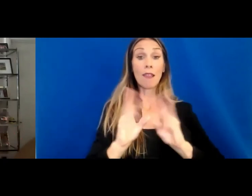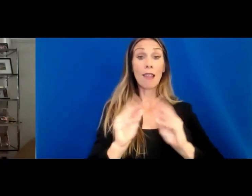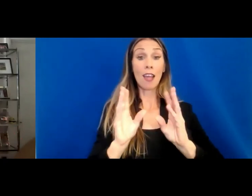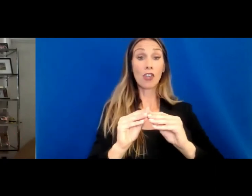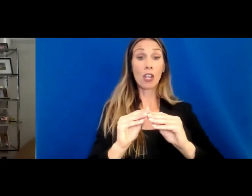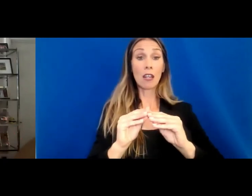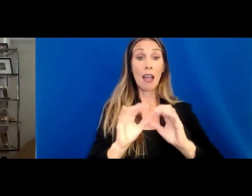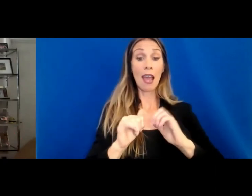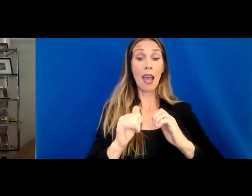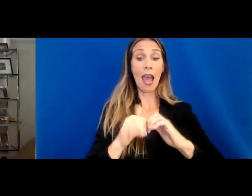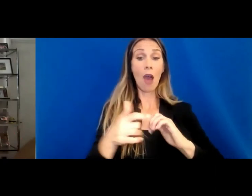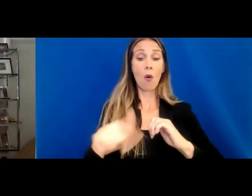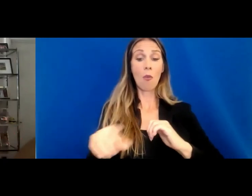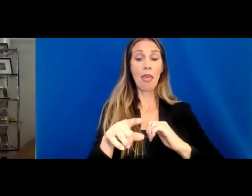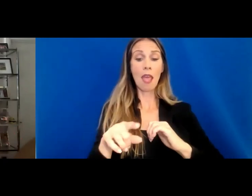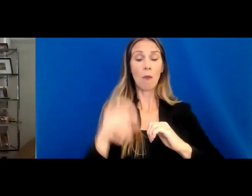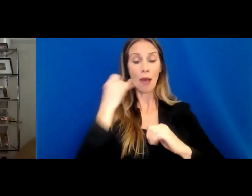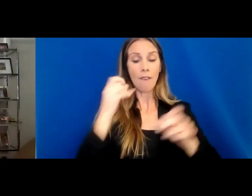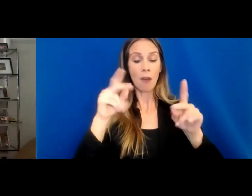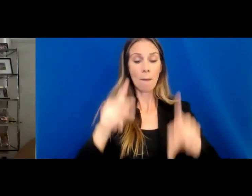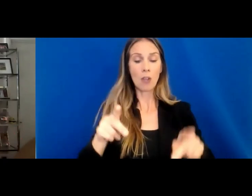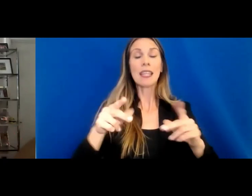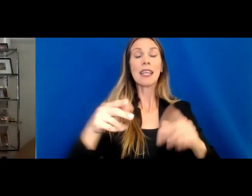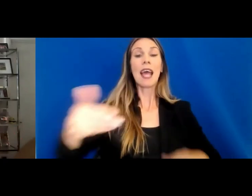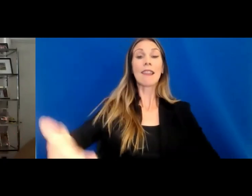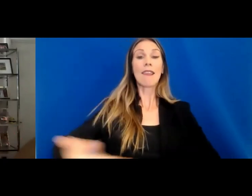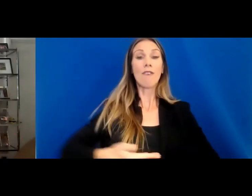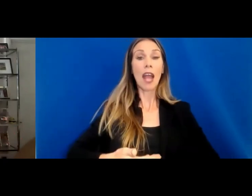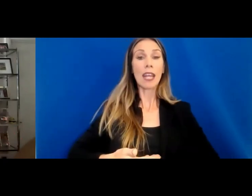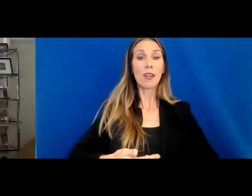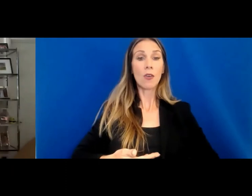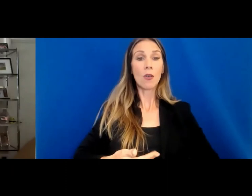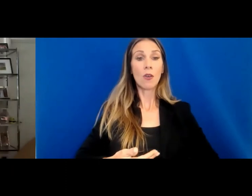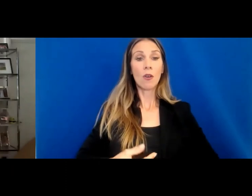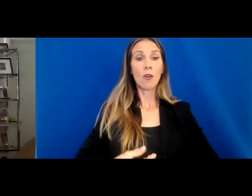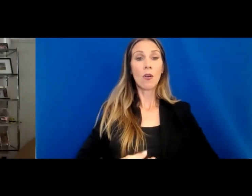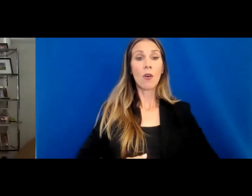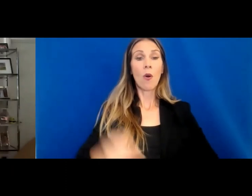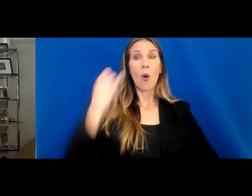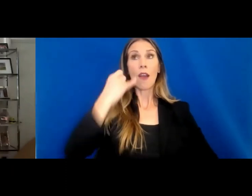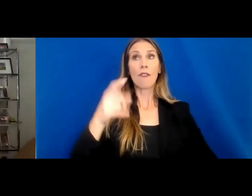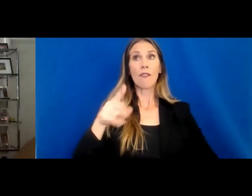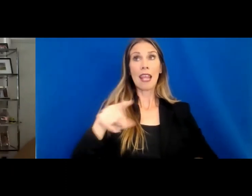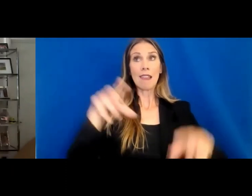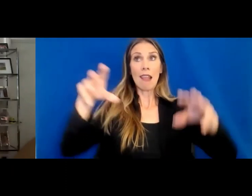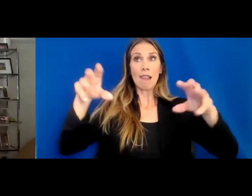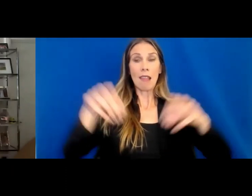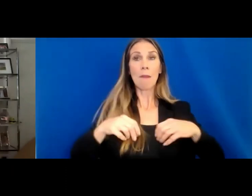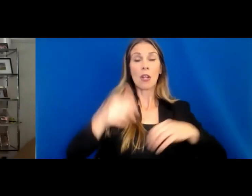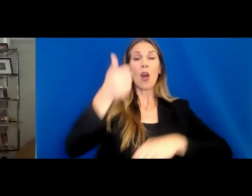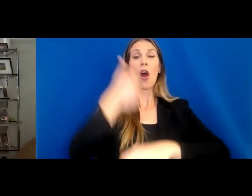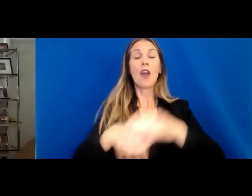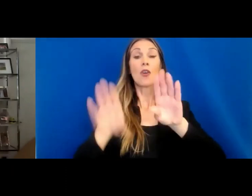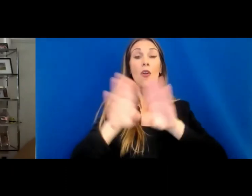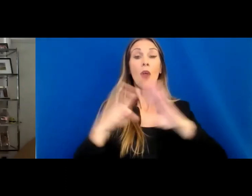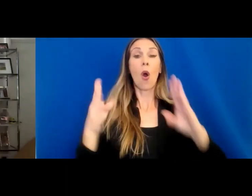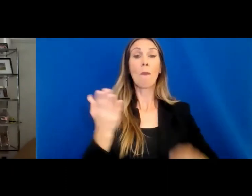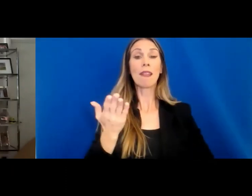whether invited or accepted under the open submission, unfold